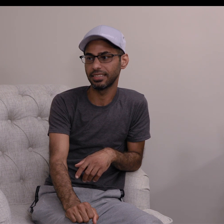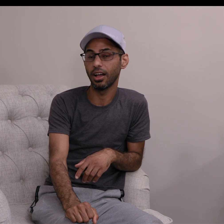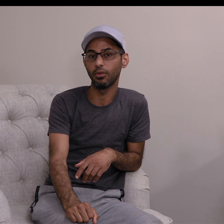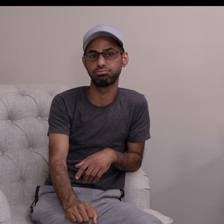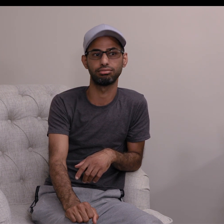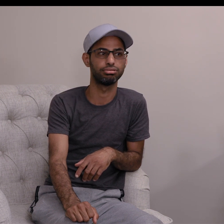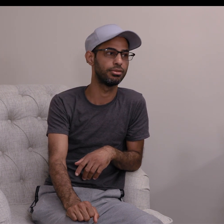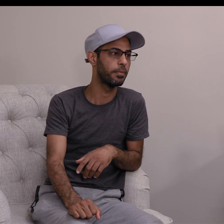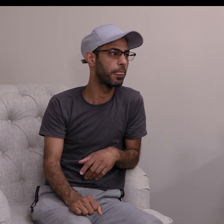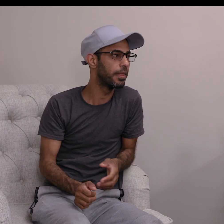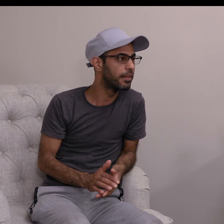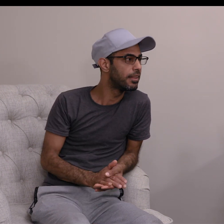future?